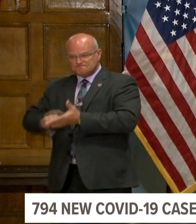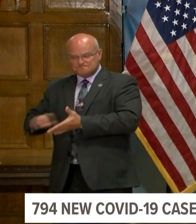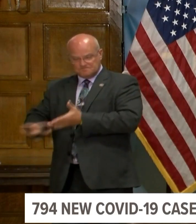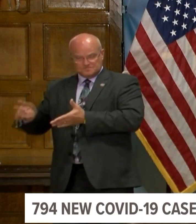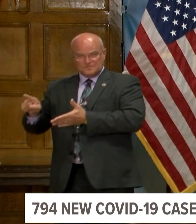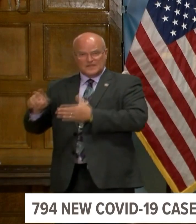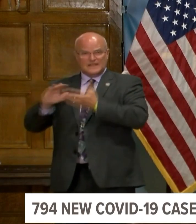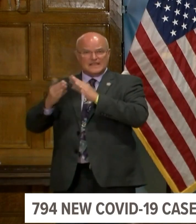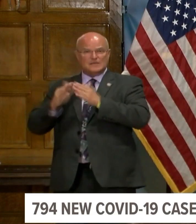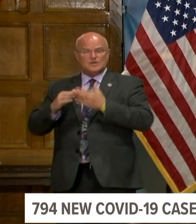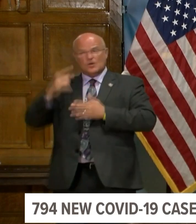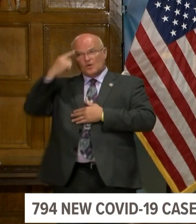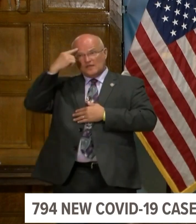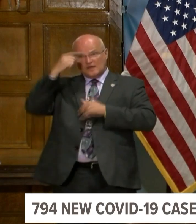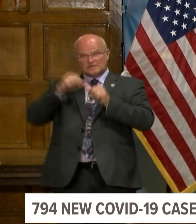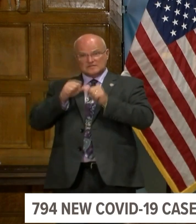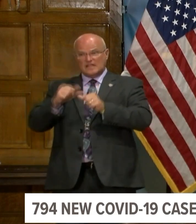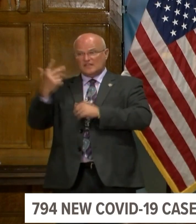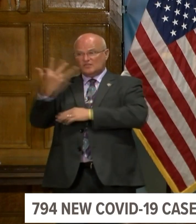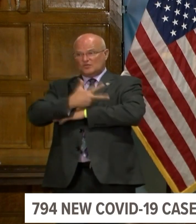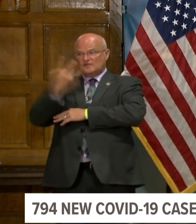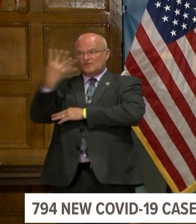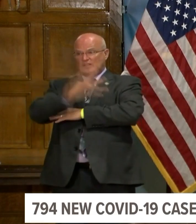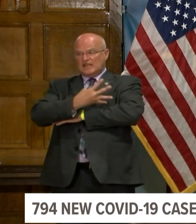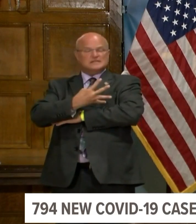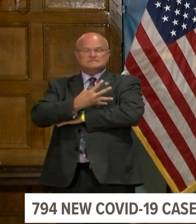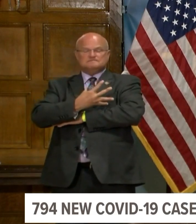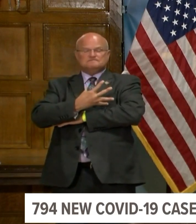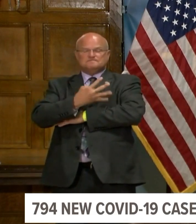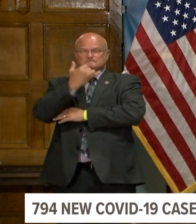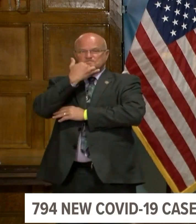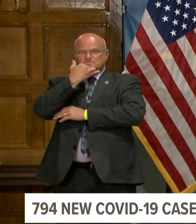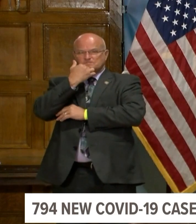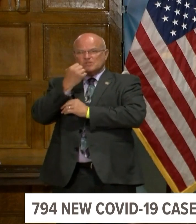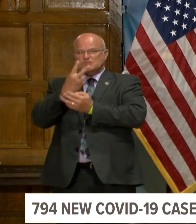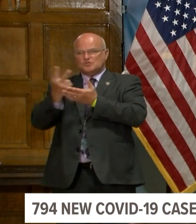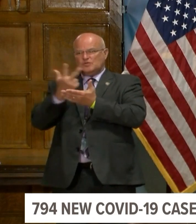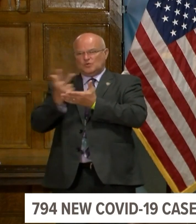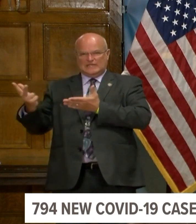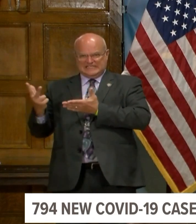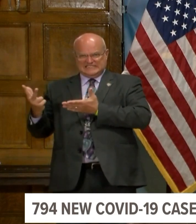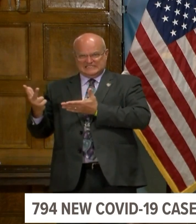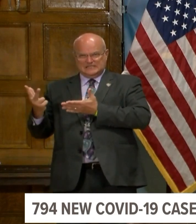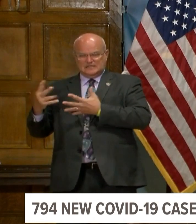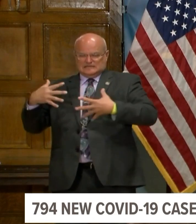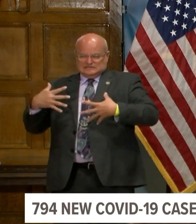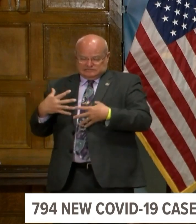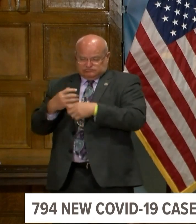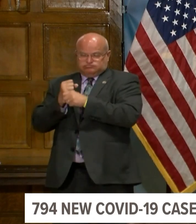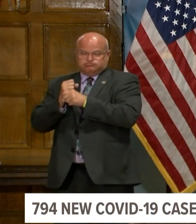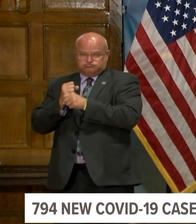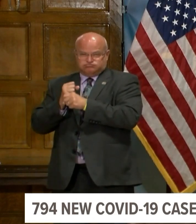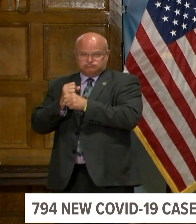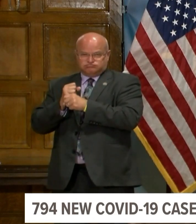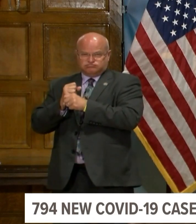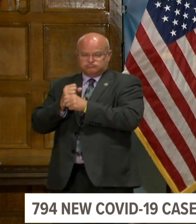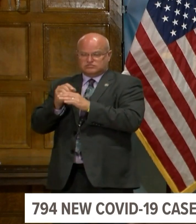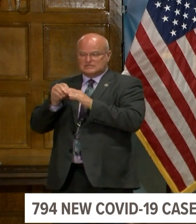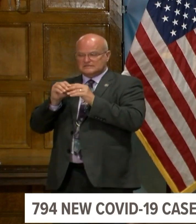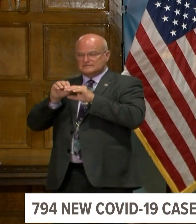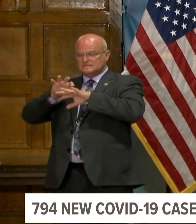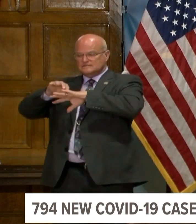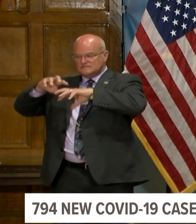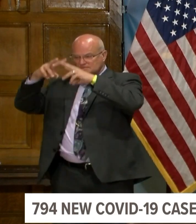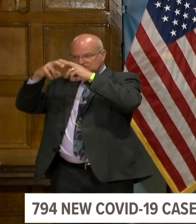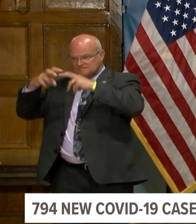spent, we thought they were going to spend 3 or 4 days here, and they wound up spending a couple weeks here. So it was a very comprehensive dive that they